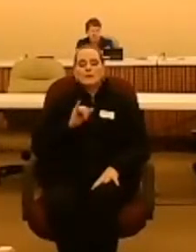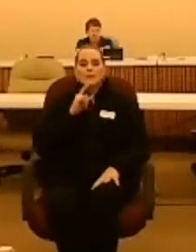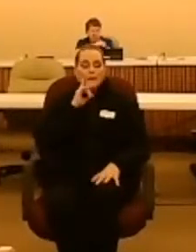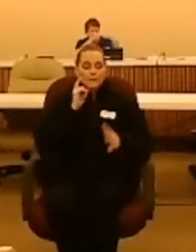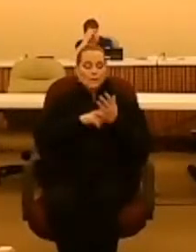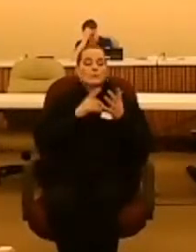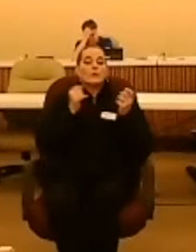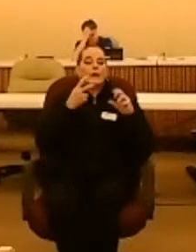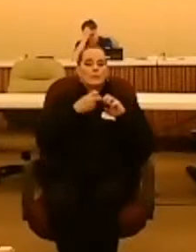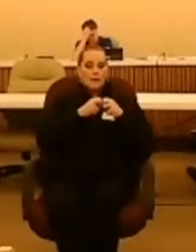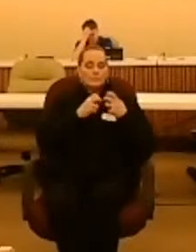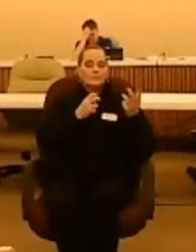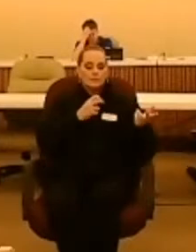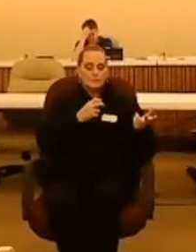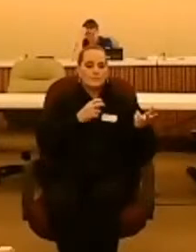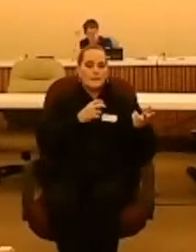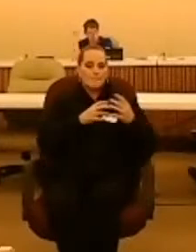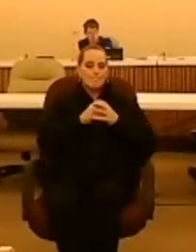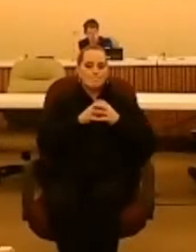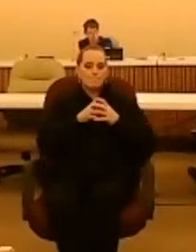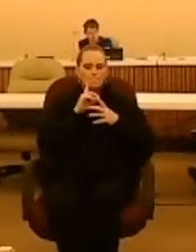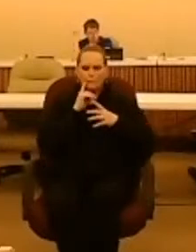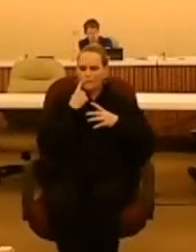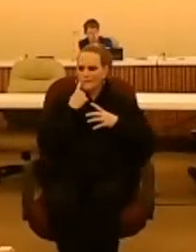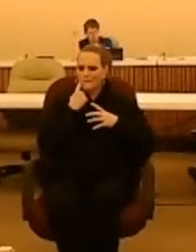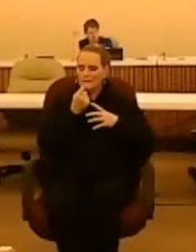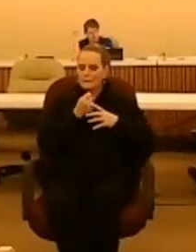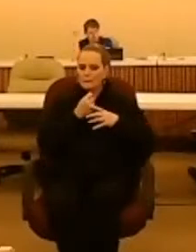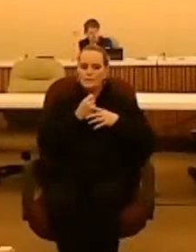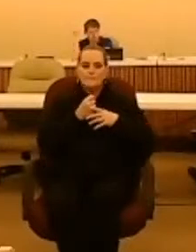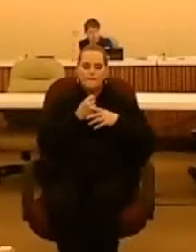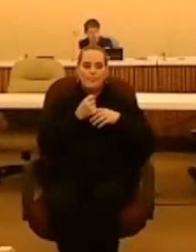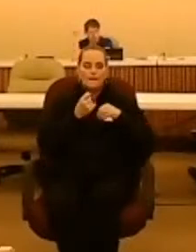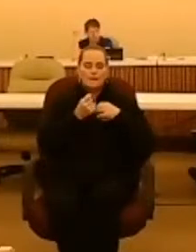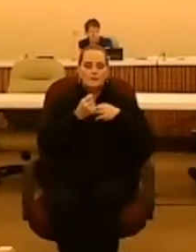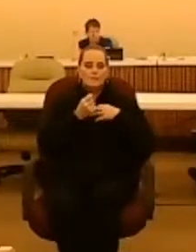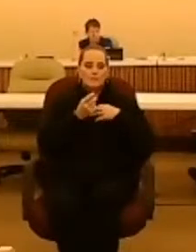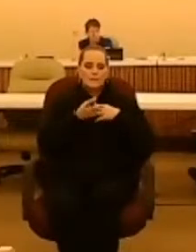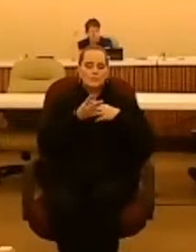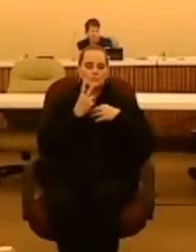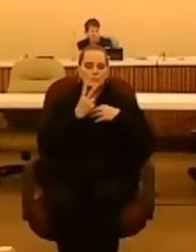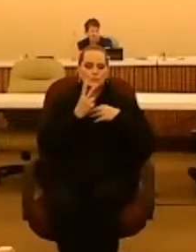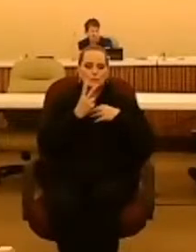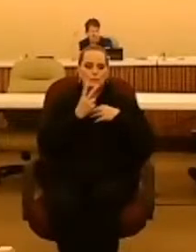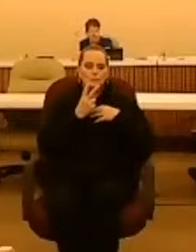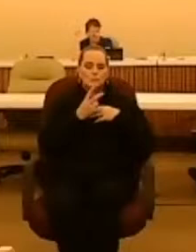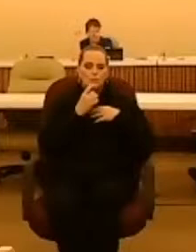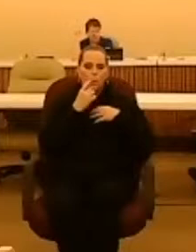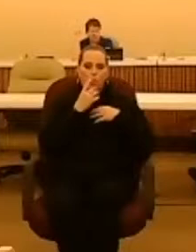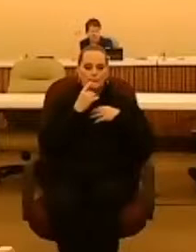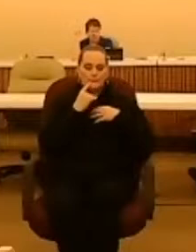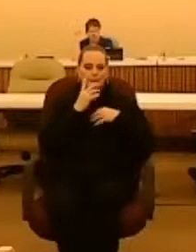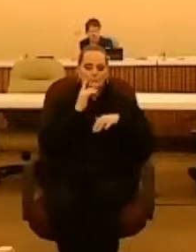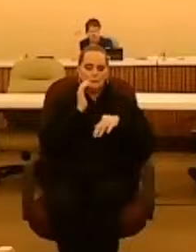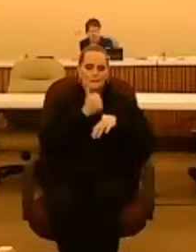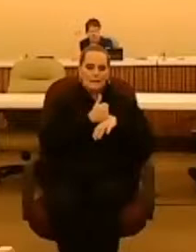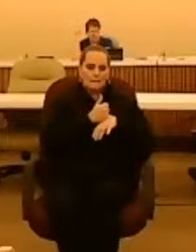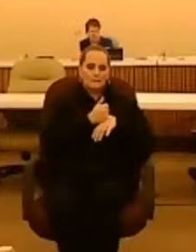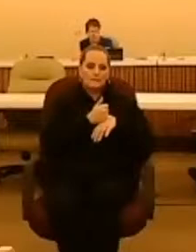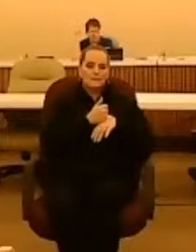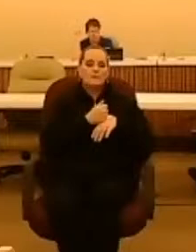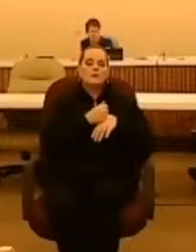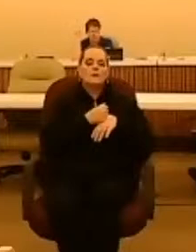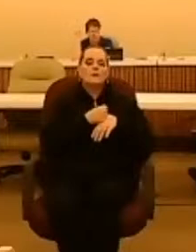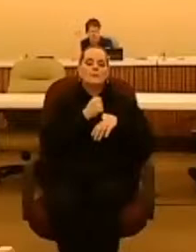issues there, in fact, they just had the tube counts out at West Henrietta and Martin Road. They'll put the tube counters